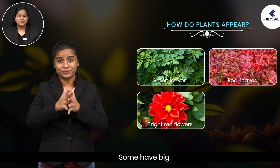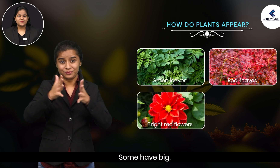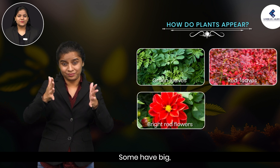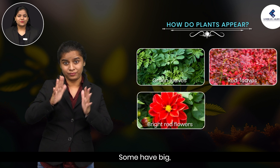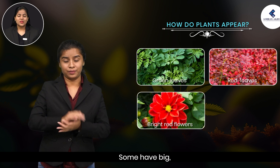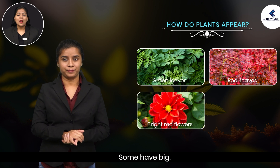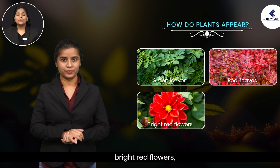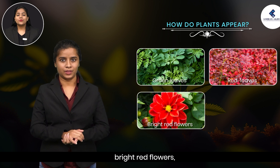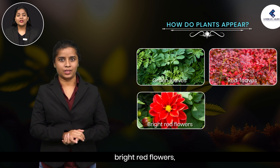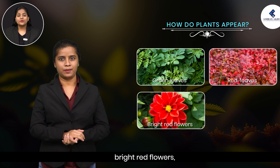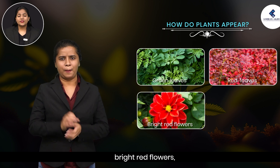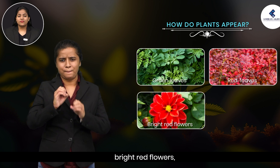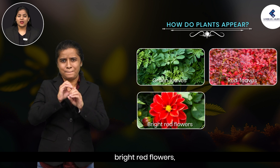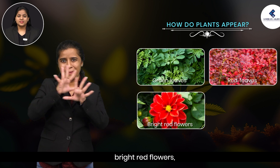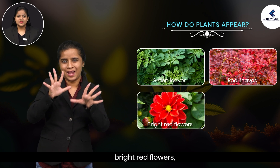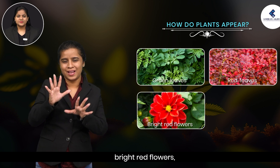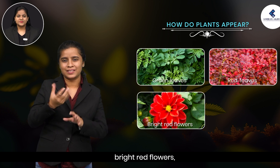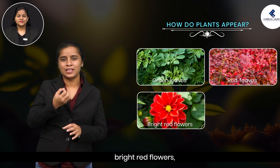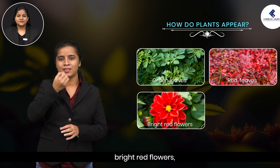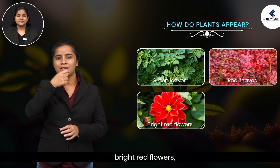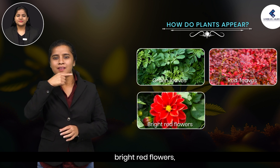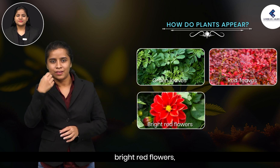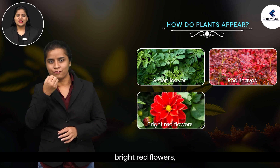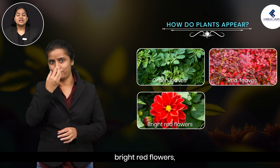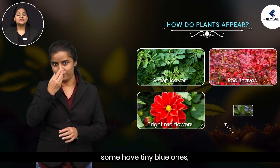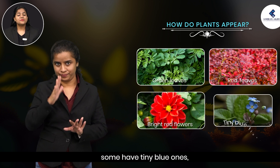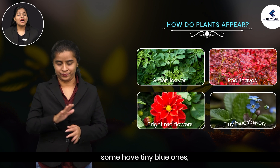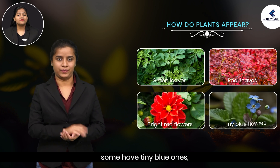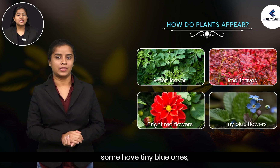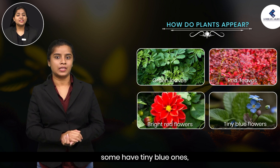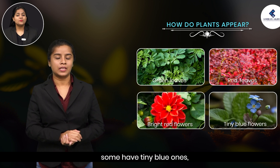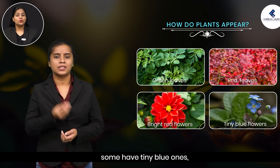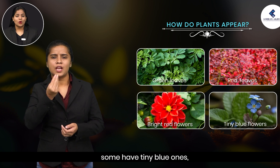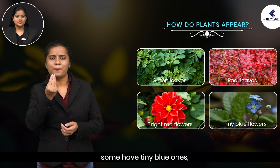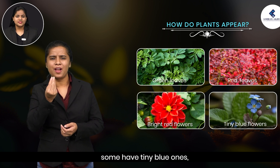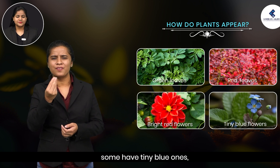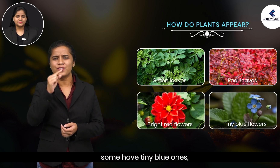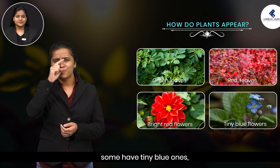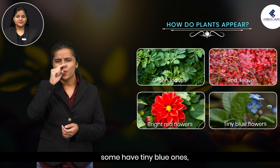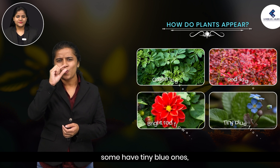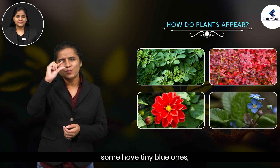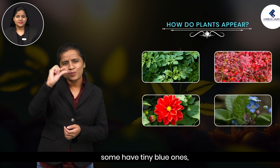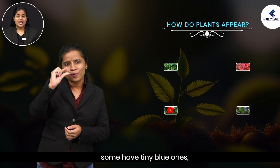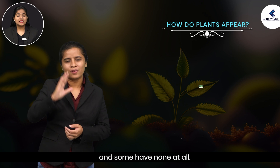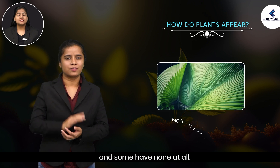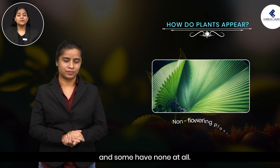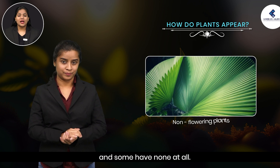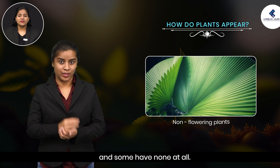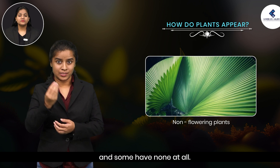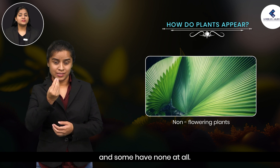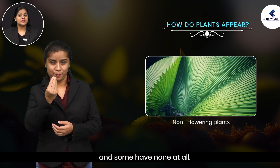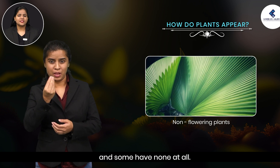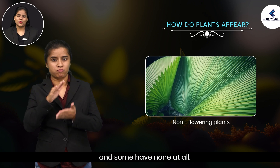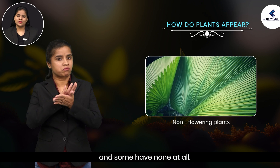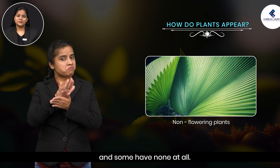big, bright red flowers. Some have tiny blue ones, and some